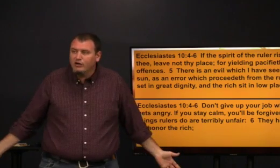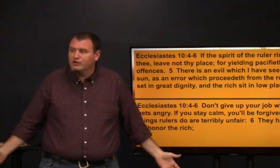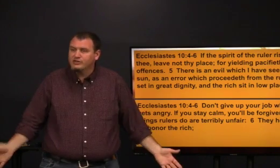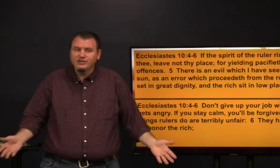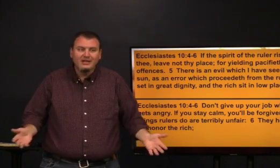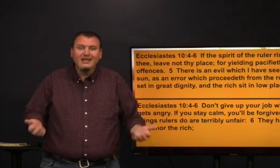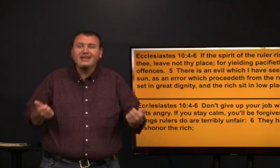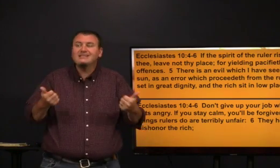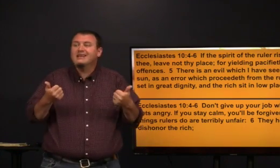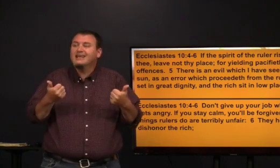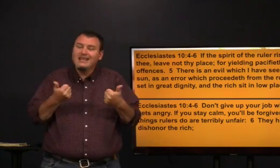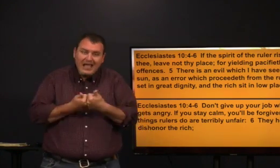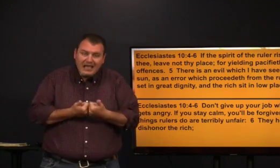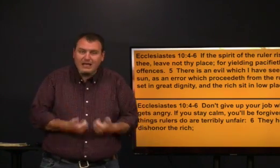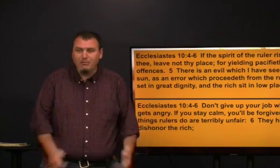cares? It's a game.